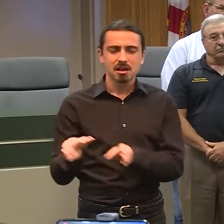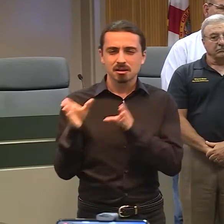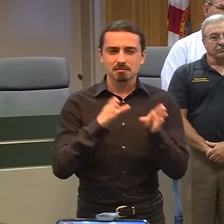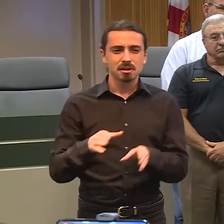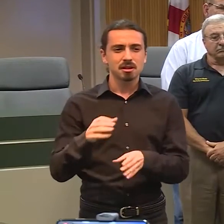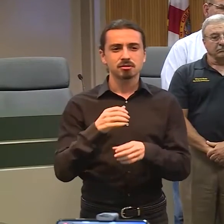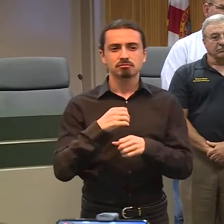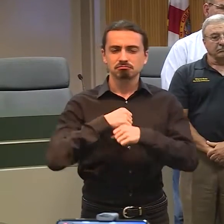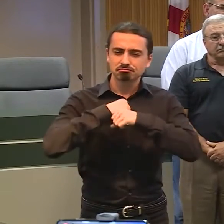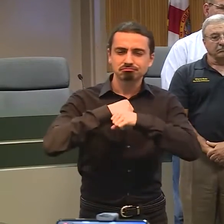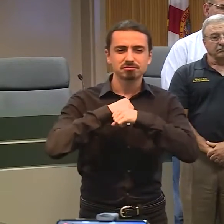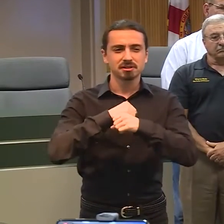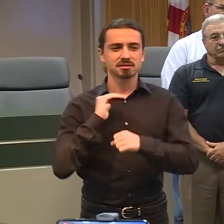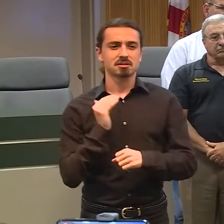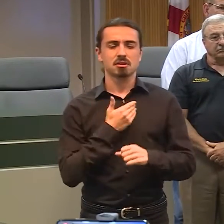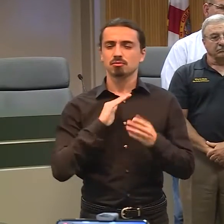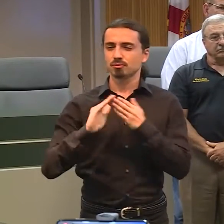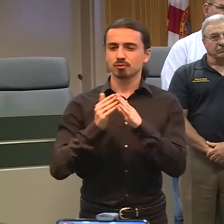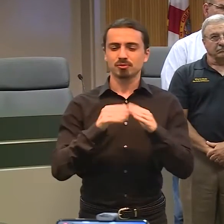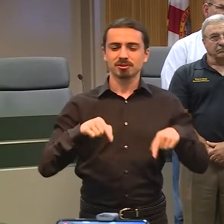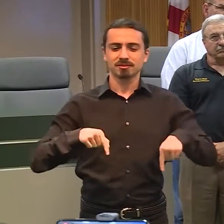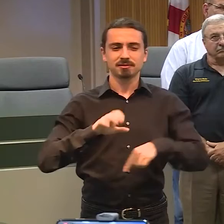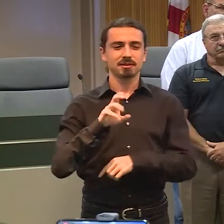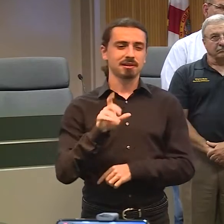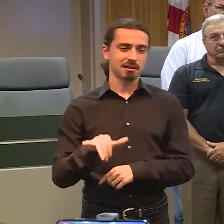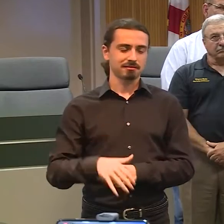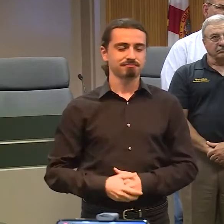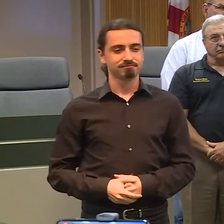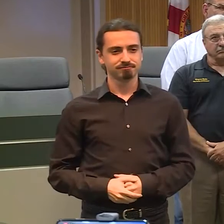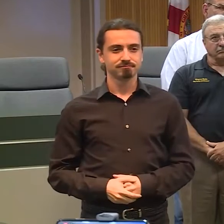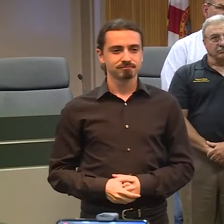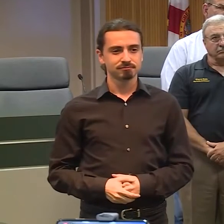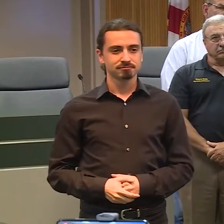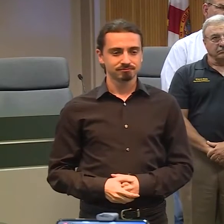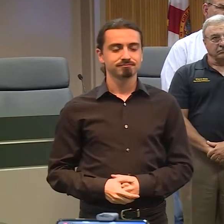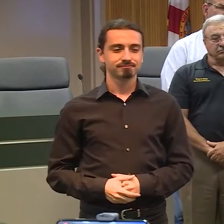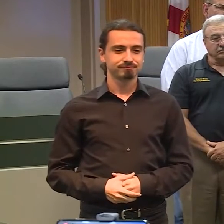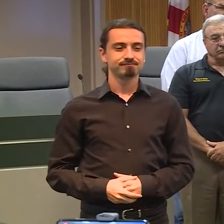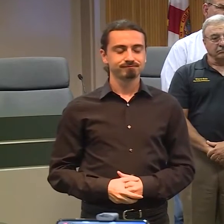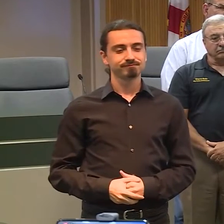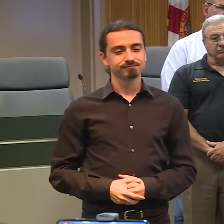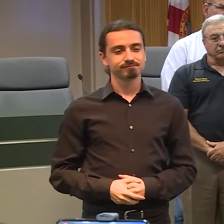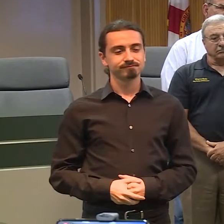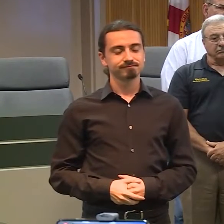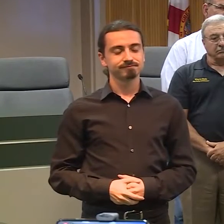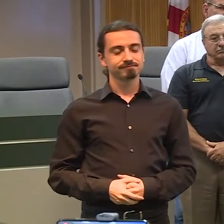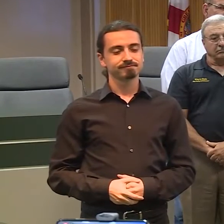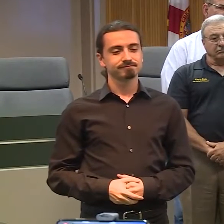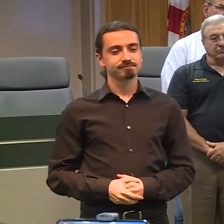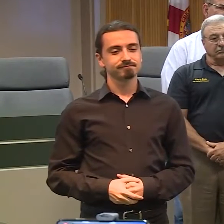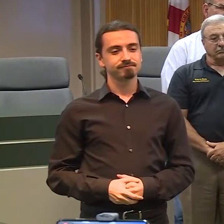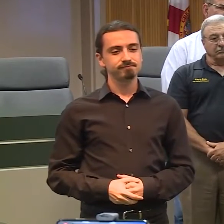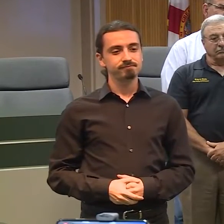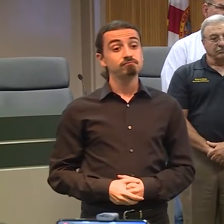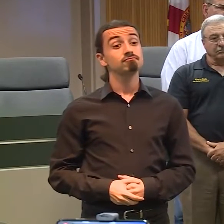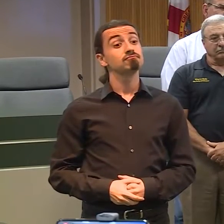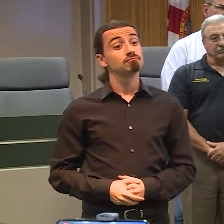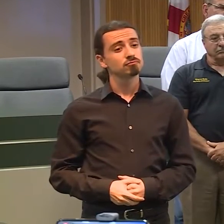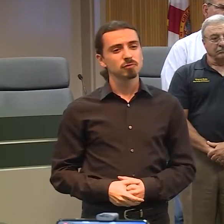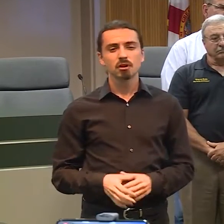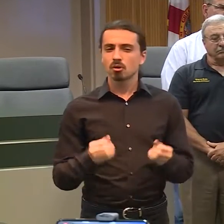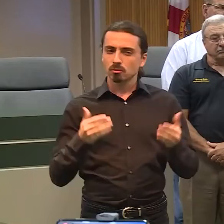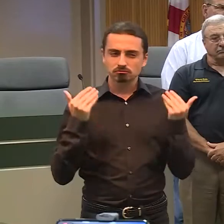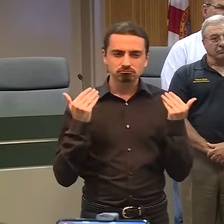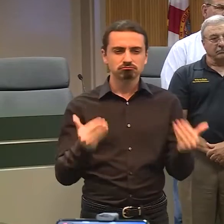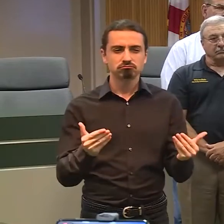be as safe as possible as we move through these next 24 to 48 hours. And so without any further ado, let me bring up